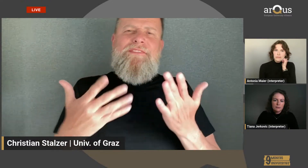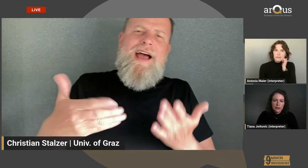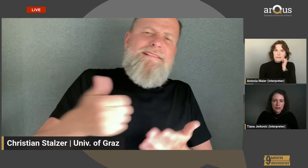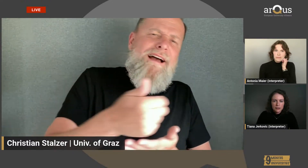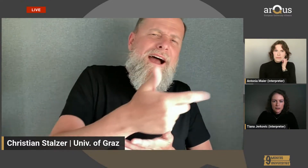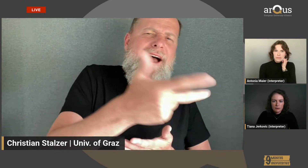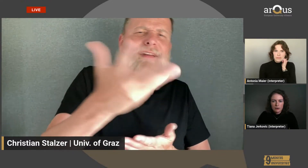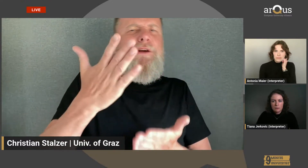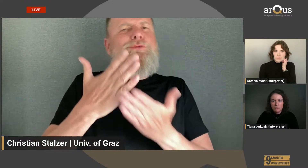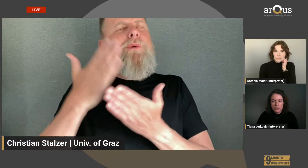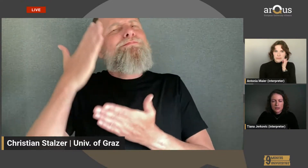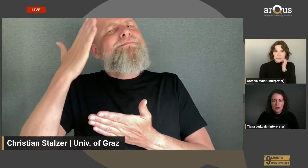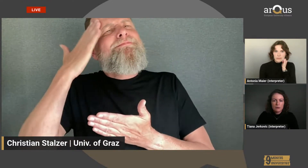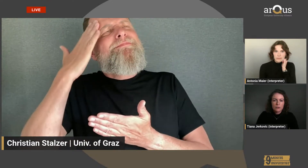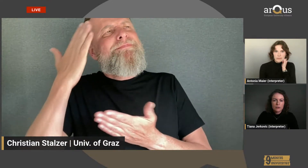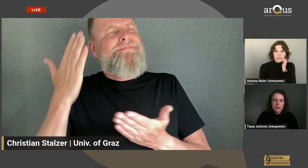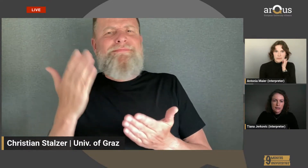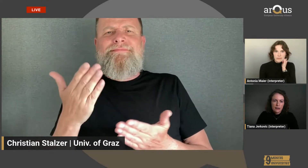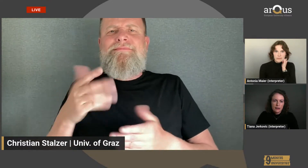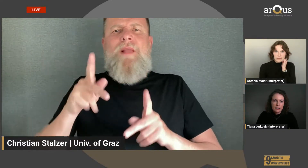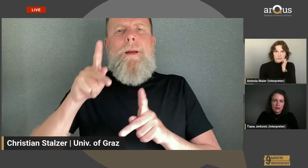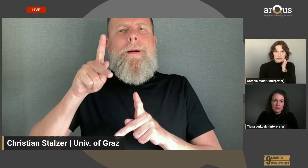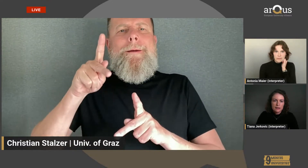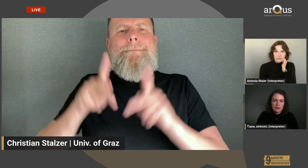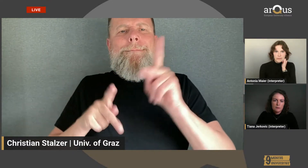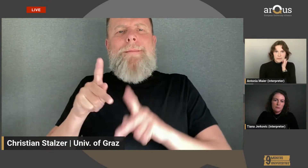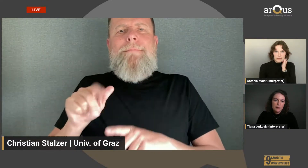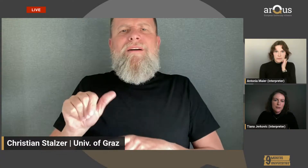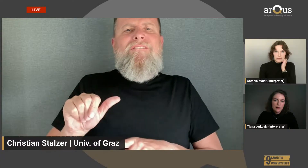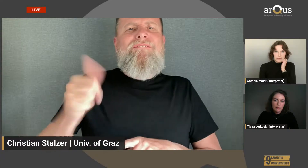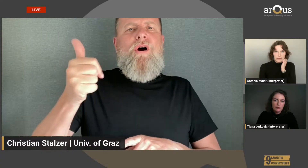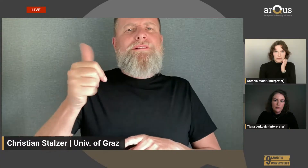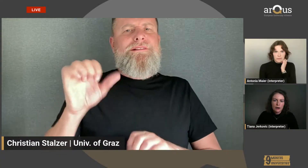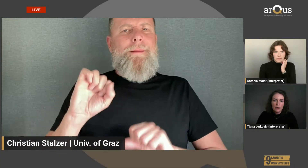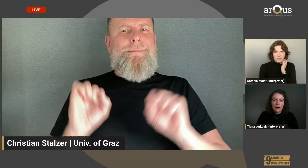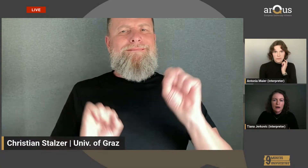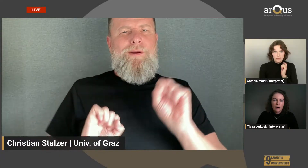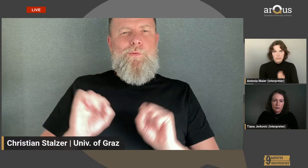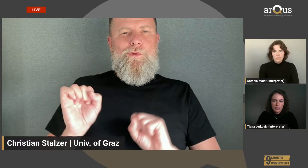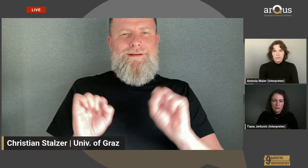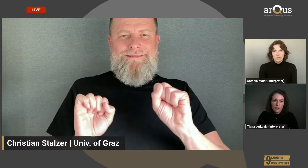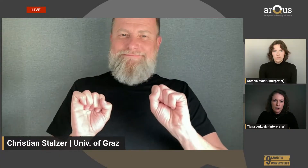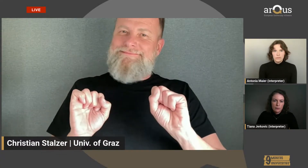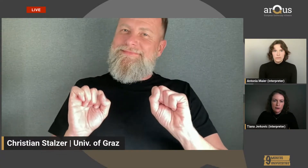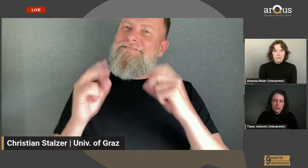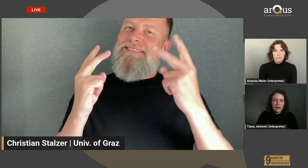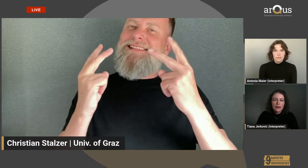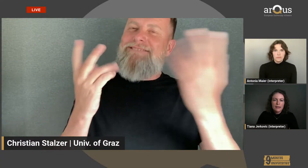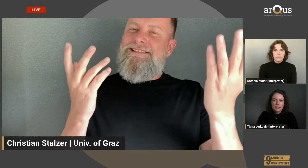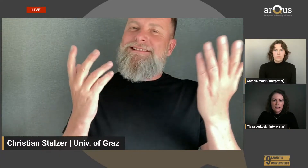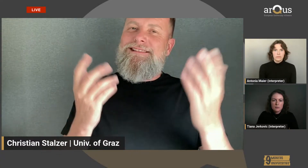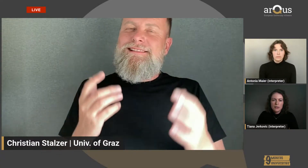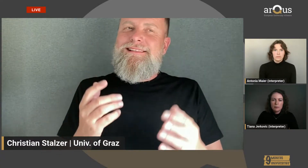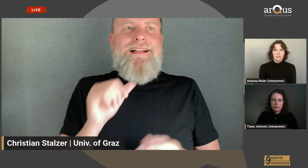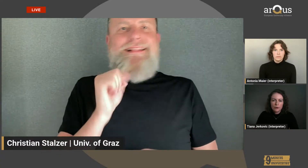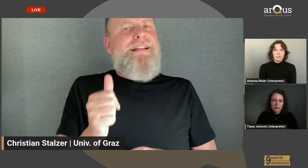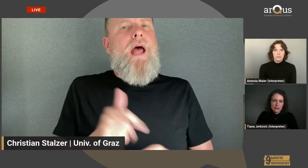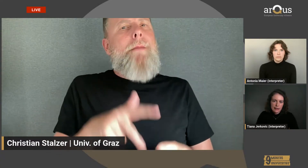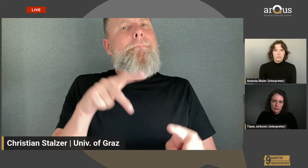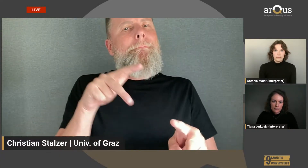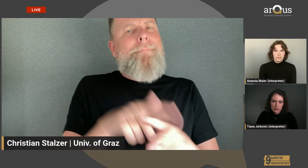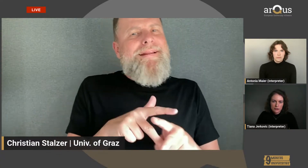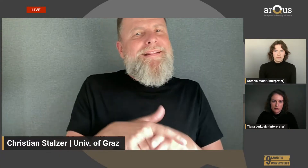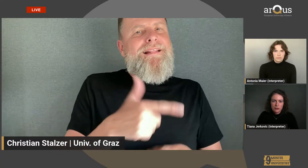And something else that is very important that I want to say is that maybe some of you are already aware about is this people